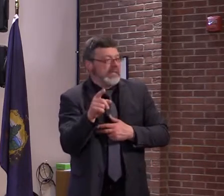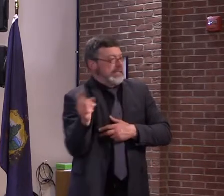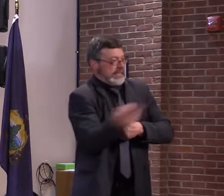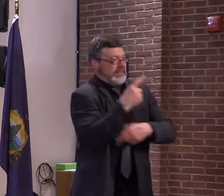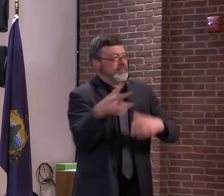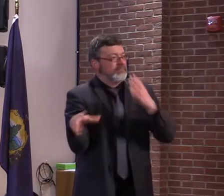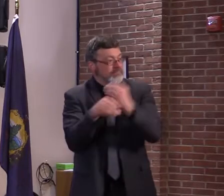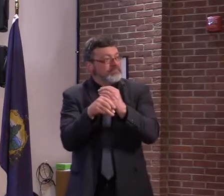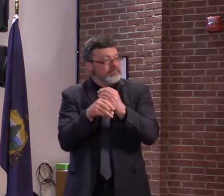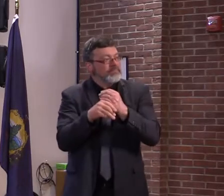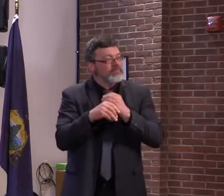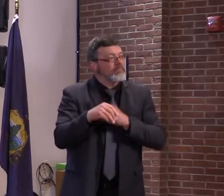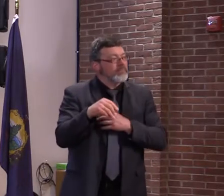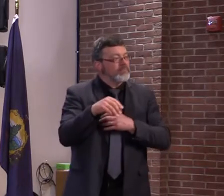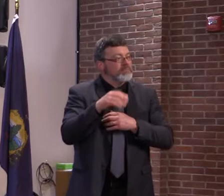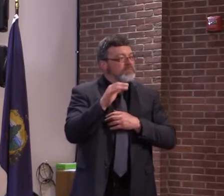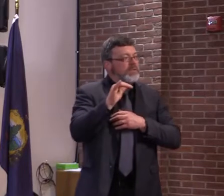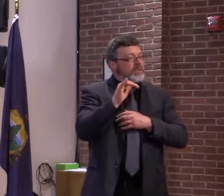should get it.